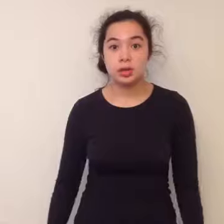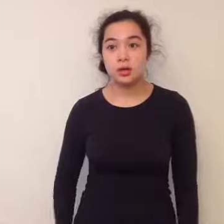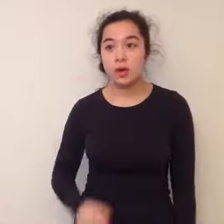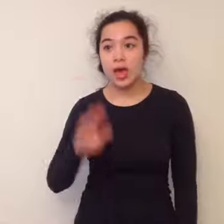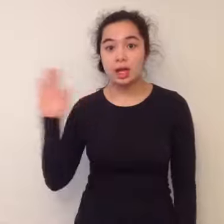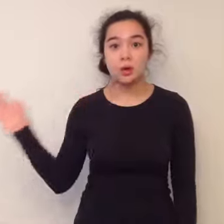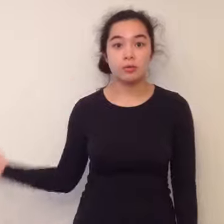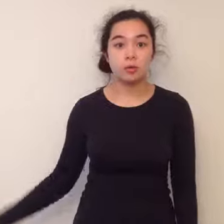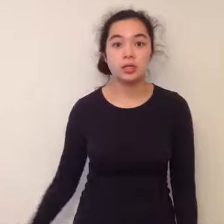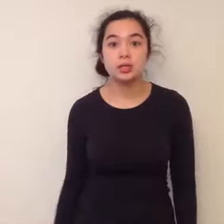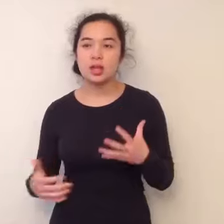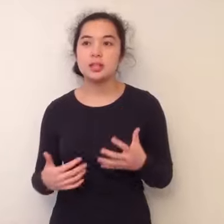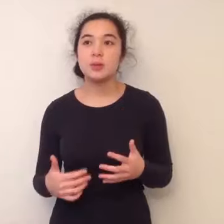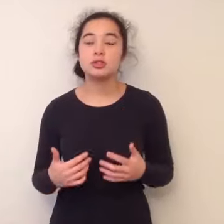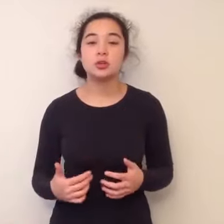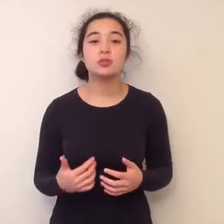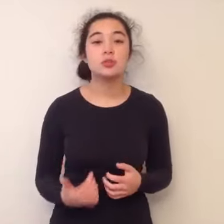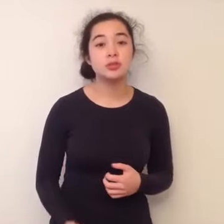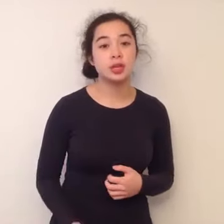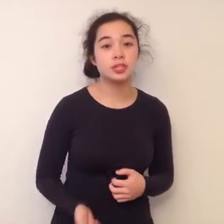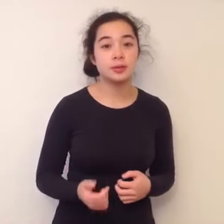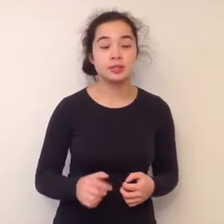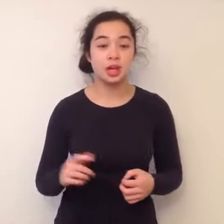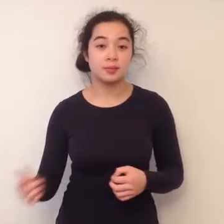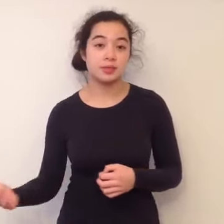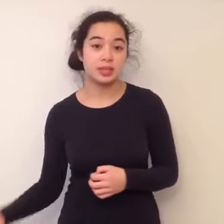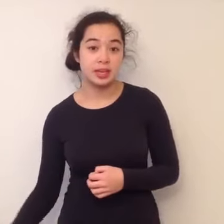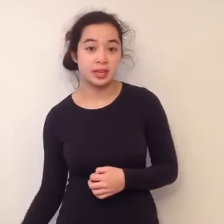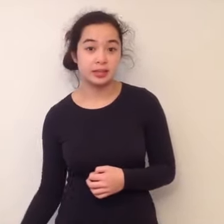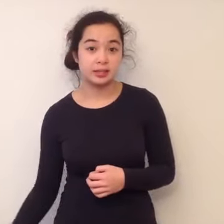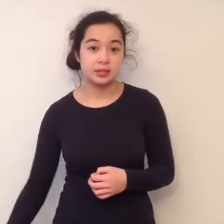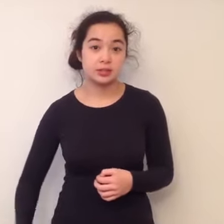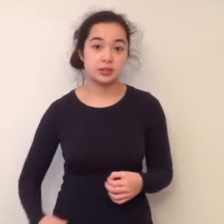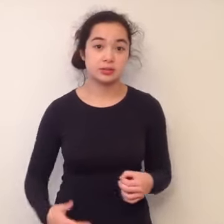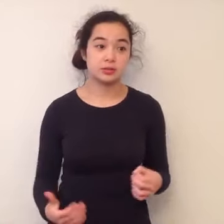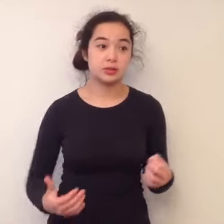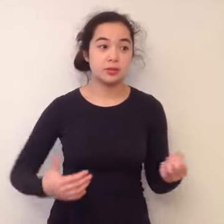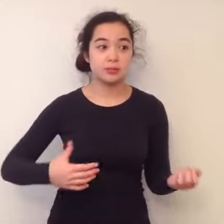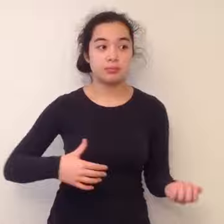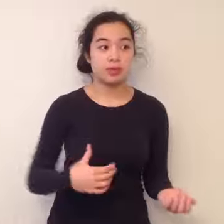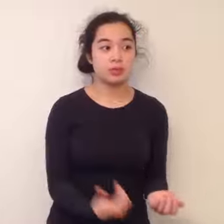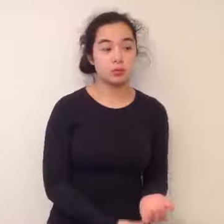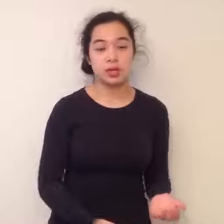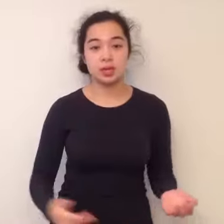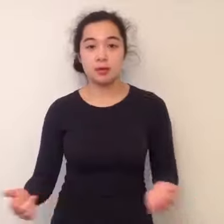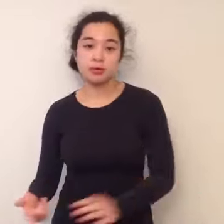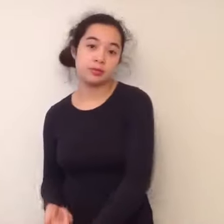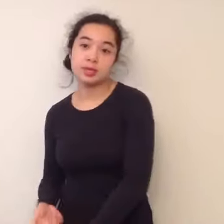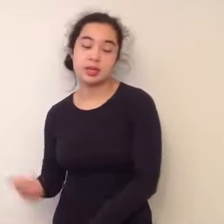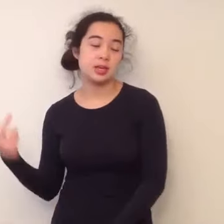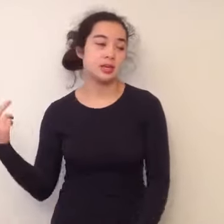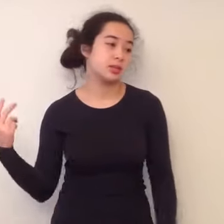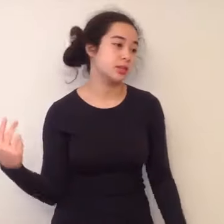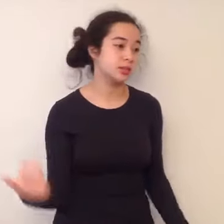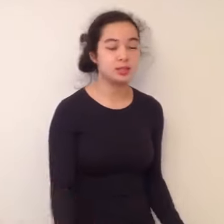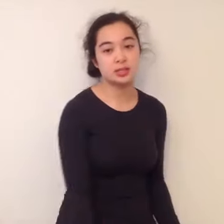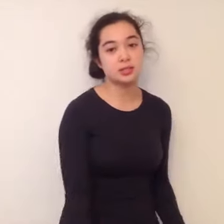So, hello everyone. Today I'll be showing you a few signs about the times of the year. So, days of the week, months of the year, and